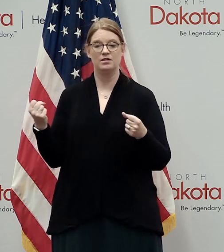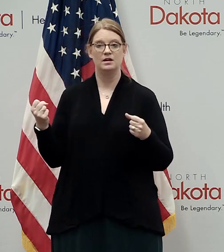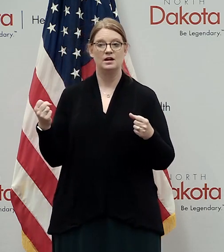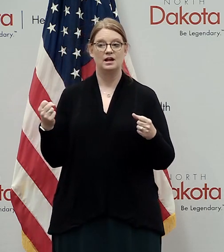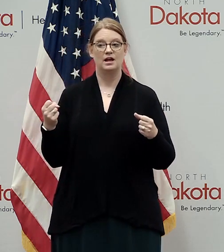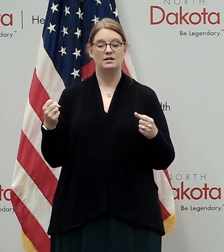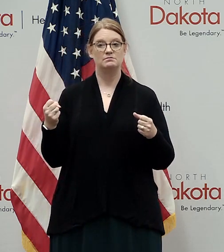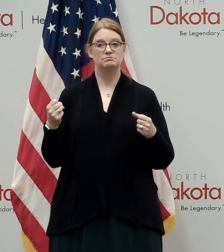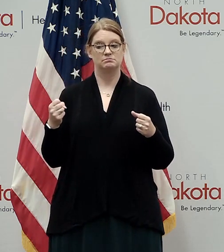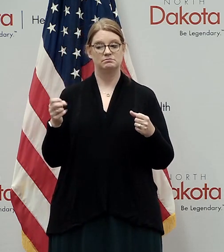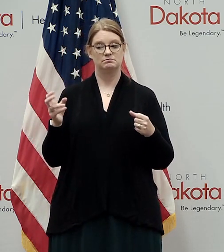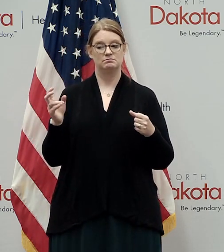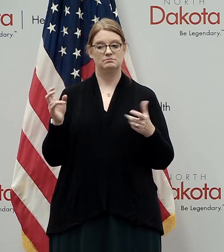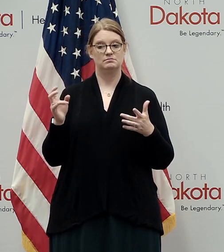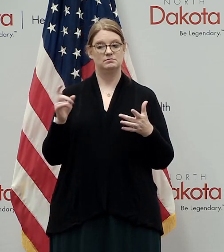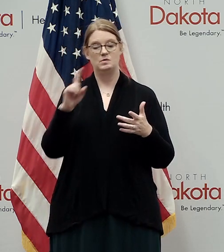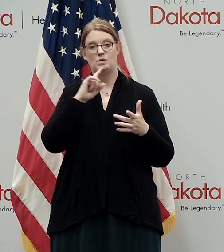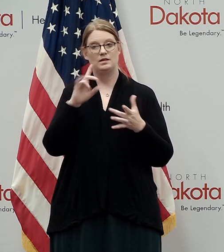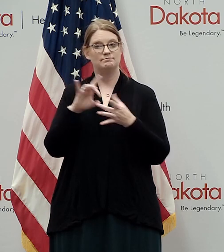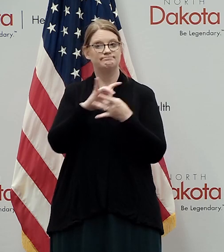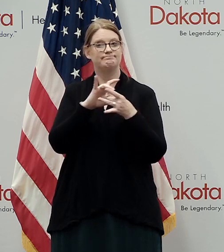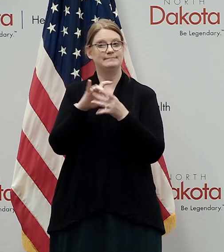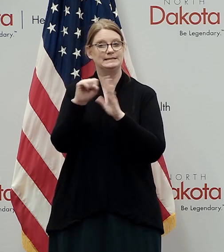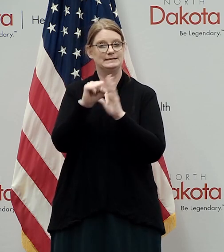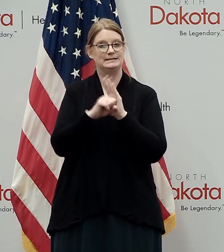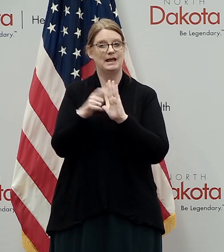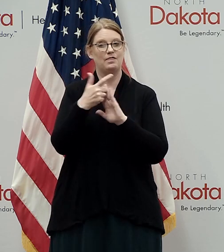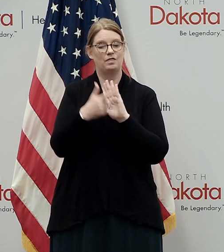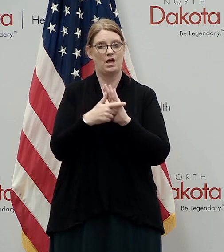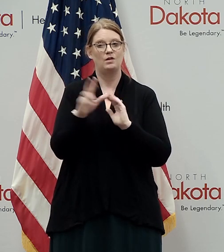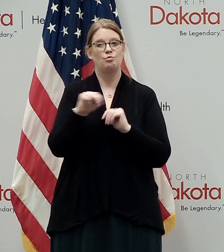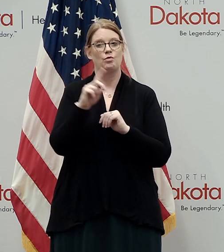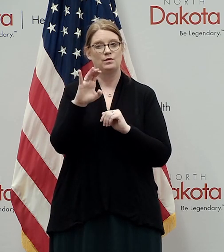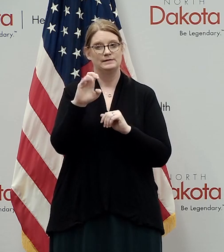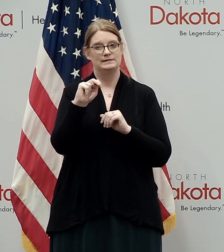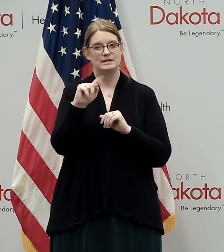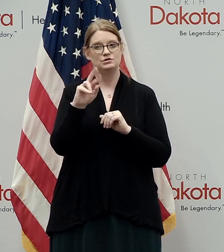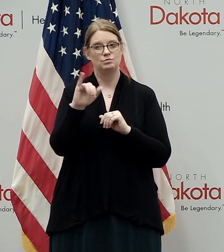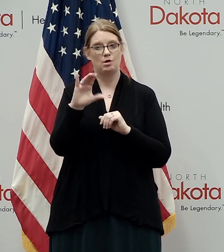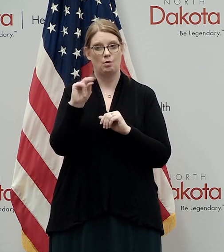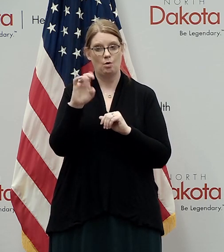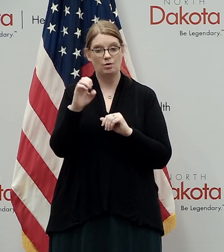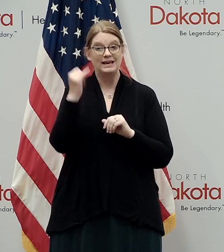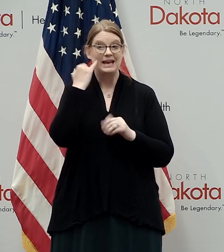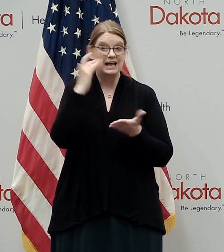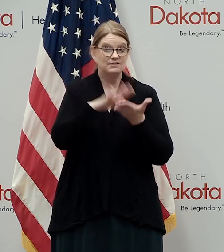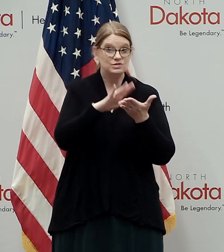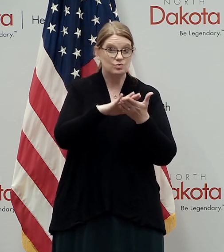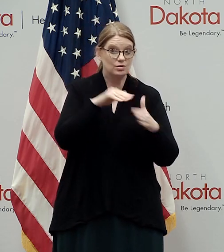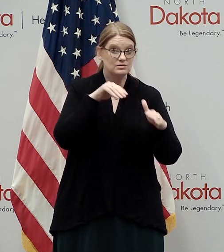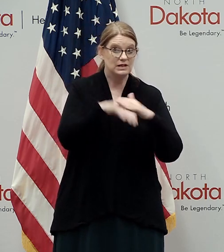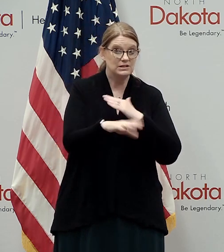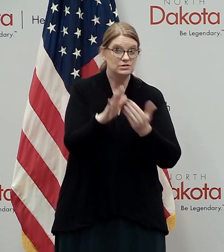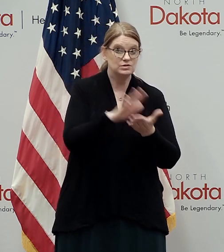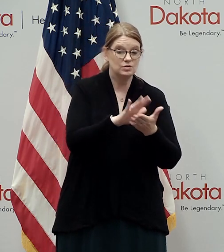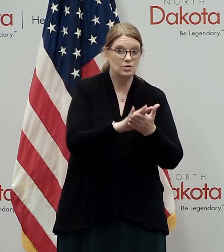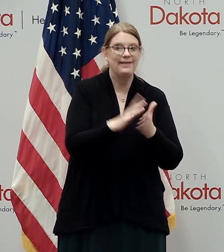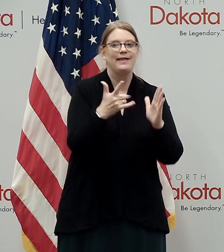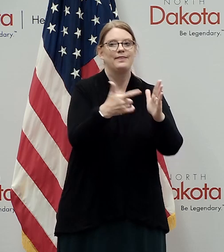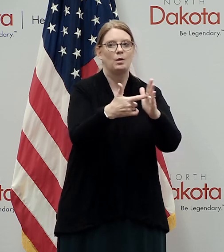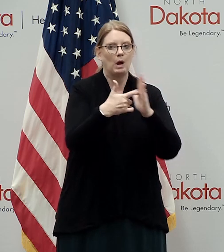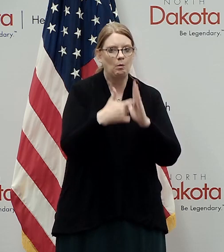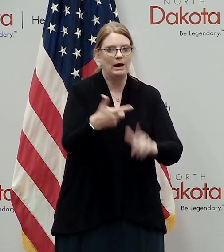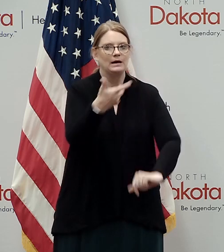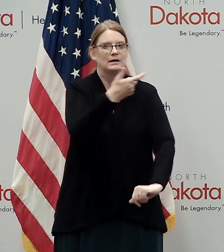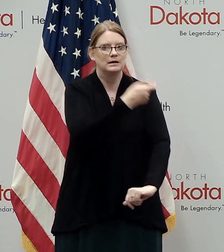is it tied into state law. North Dakota Century Code mandates that children entering school be up to date on required immunizations per